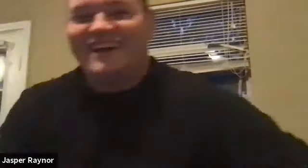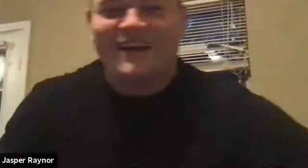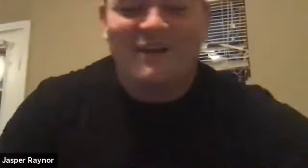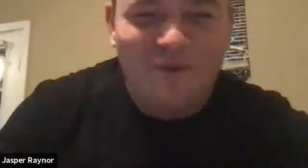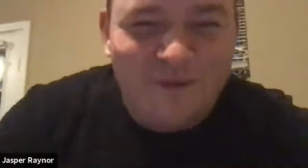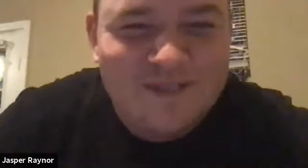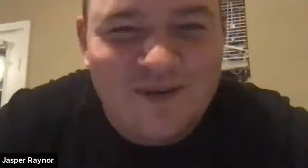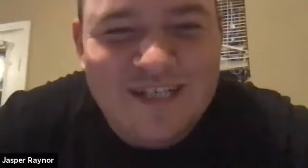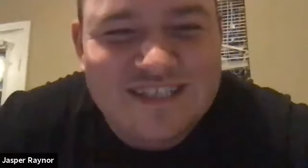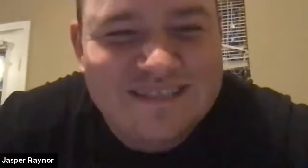Okay, what was your question?